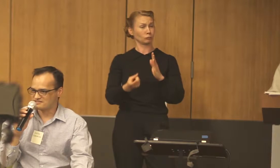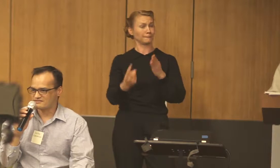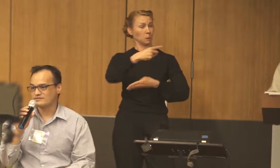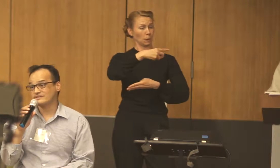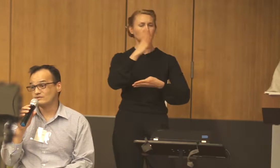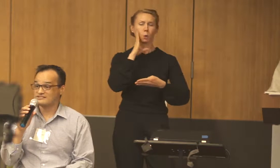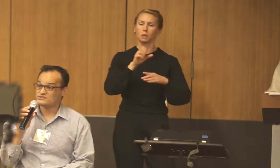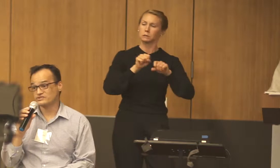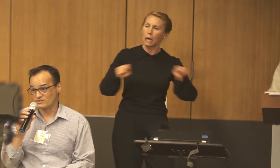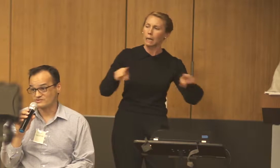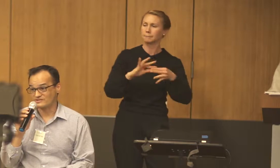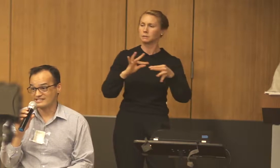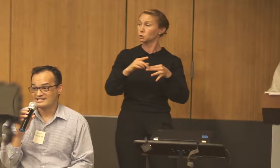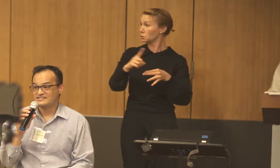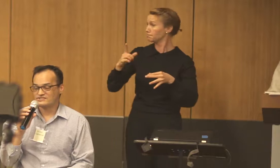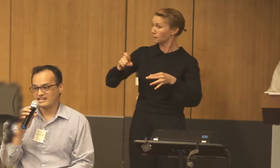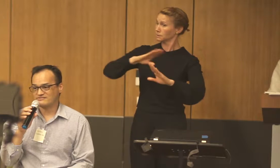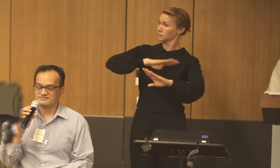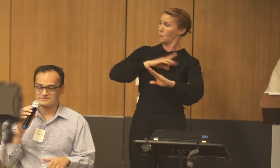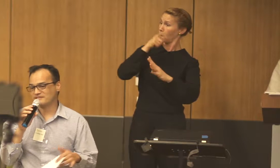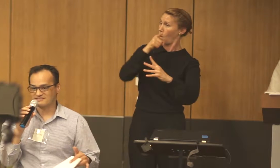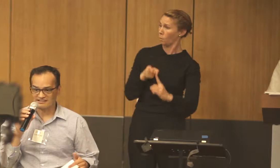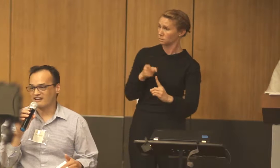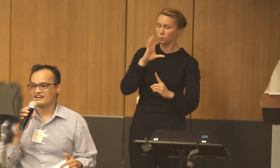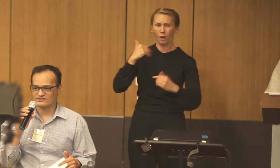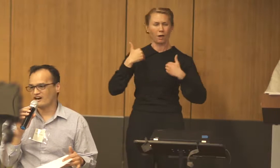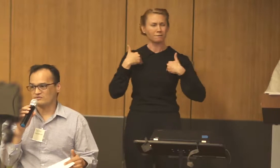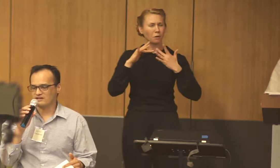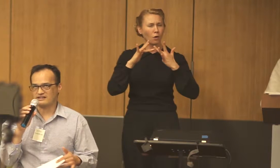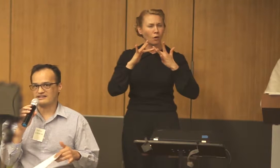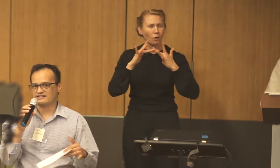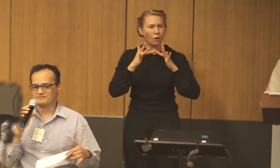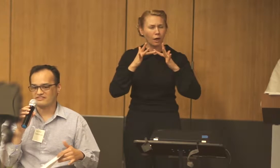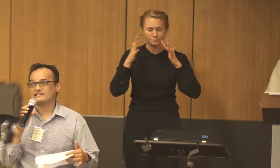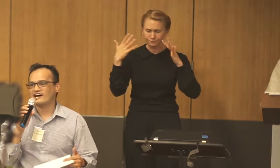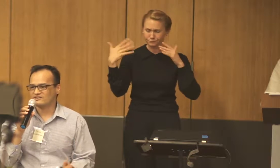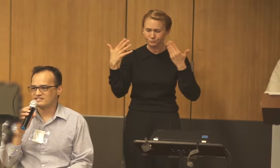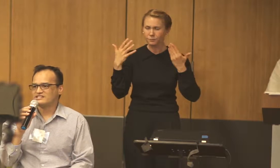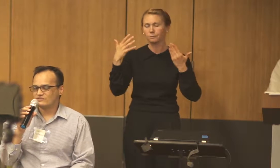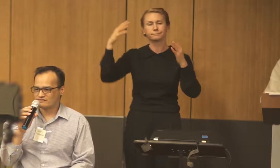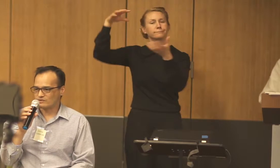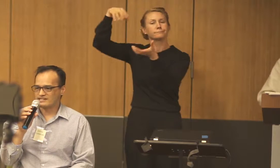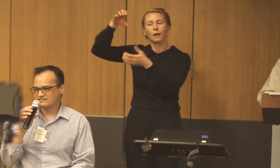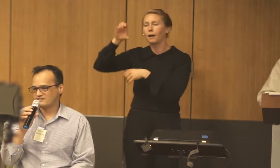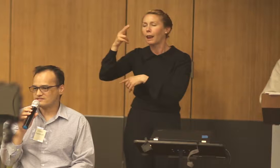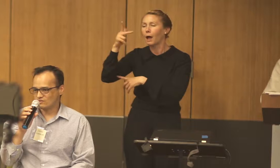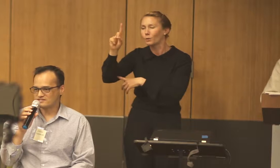a message to everyone has to do their goals, right? So they have something that's online or on the cloud